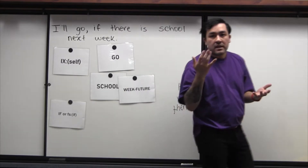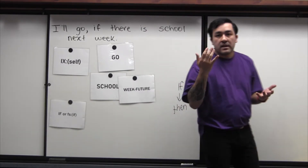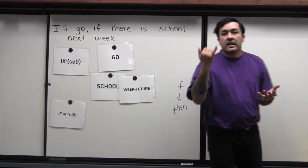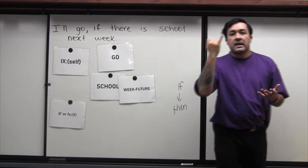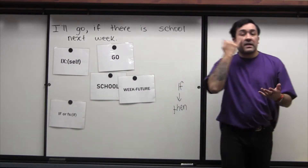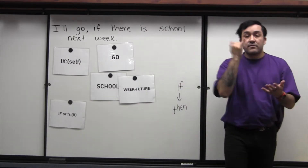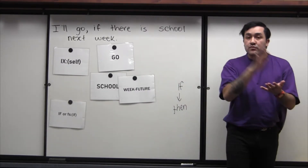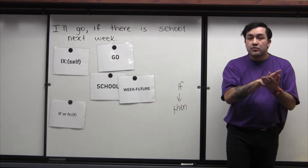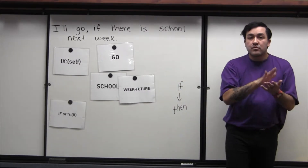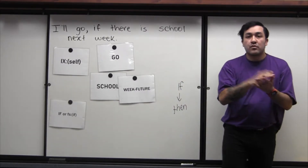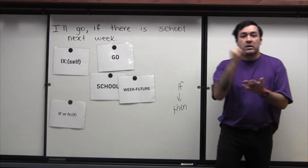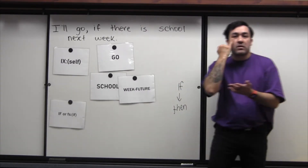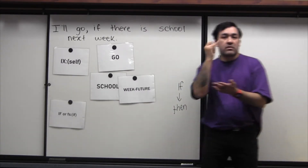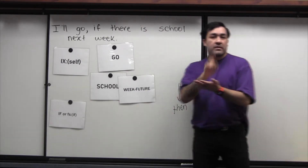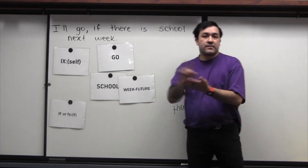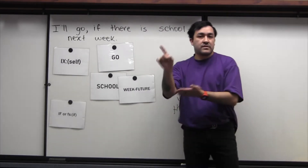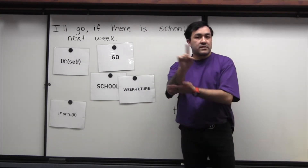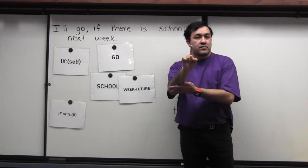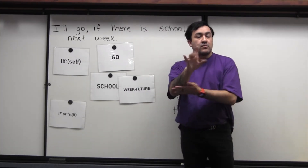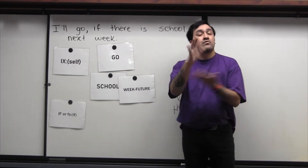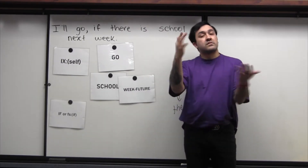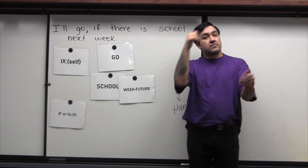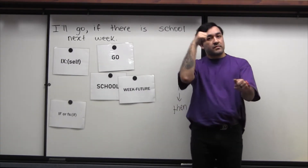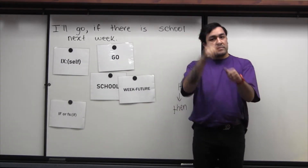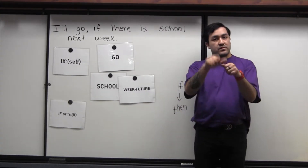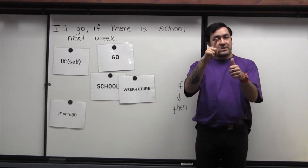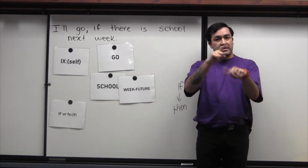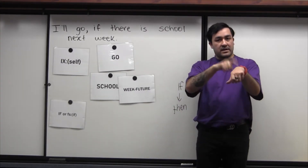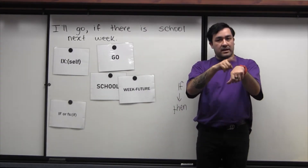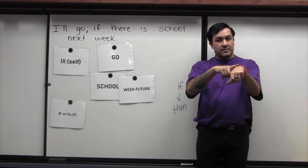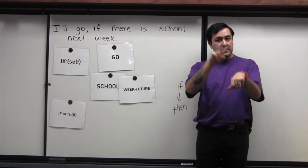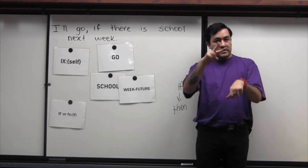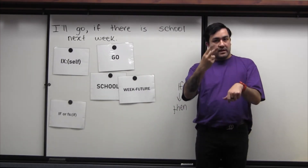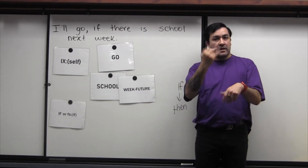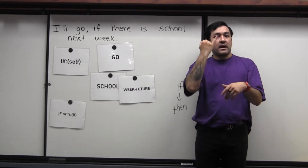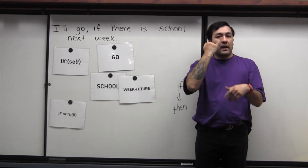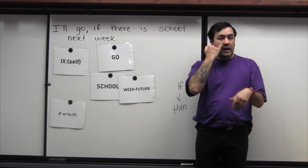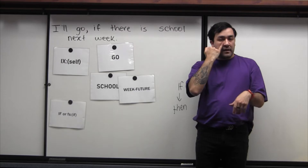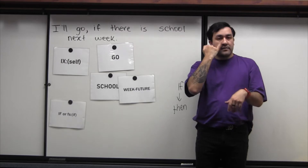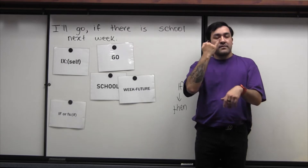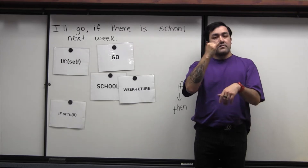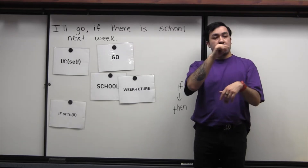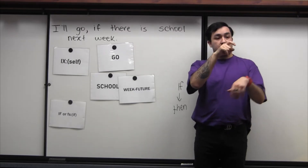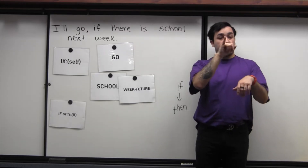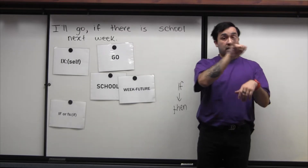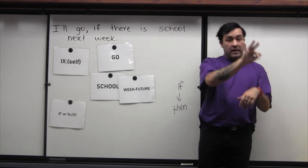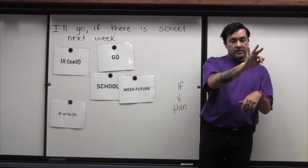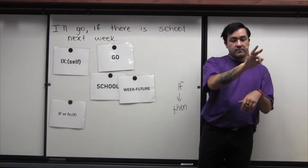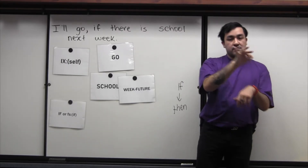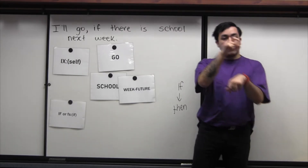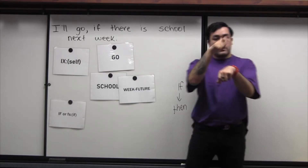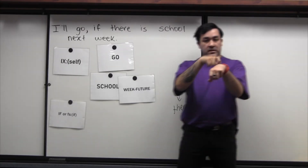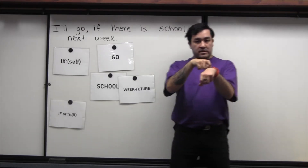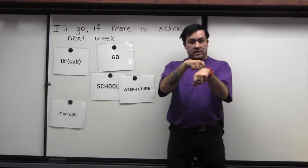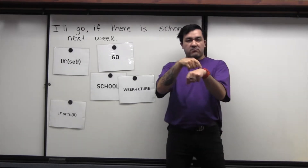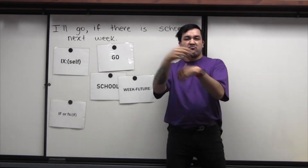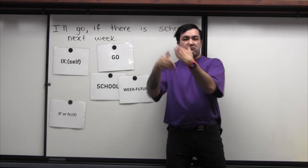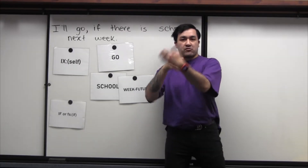what? So if school next week, but remember, right, time comes second in this sentence. If conditional,